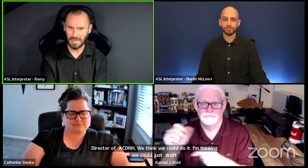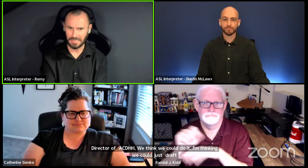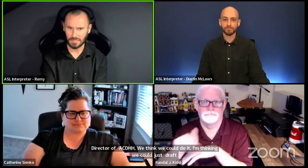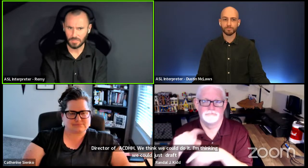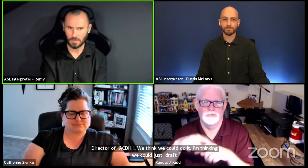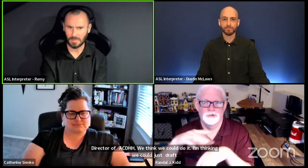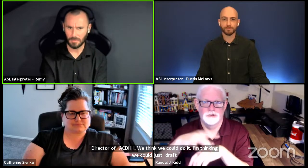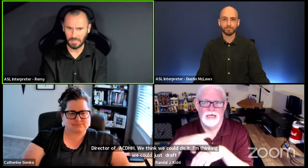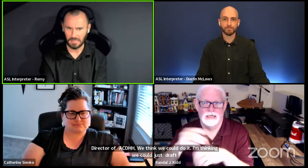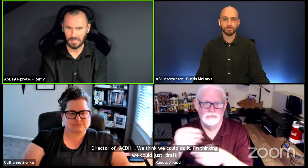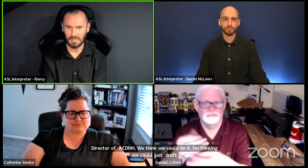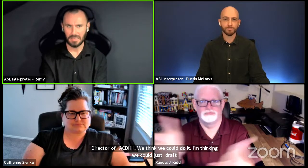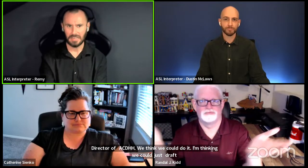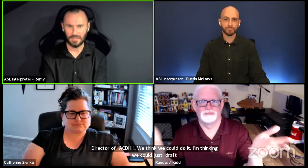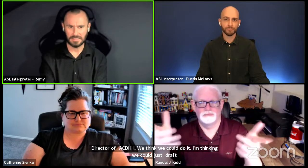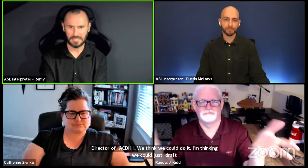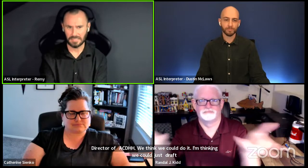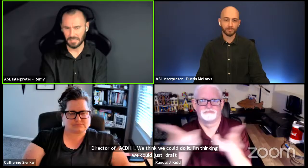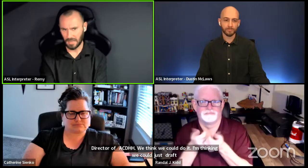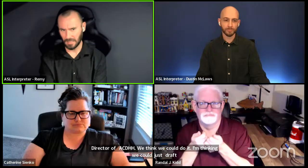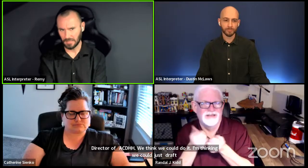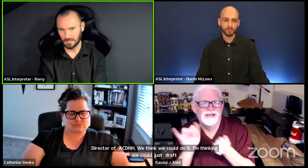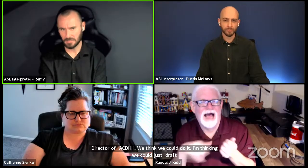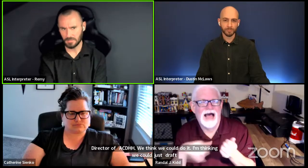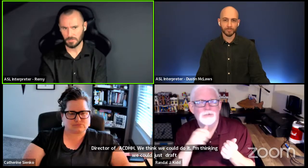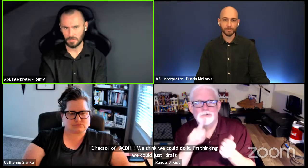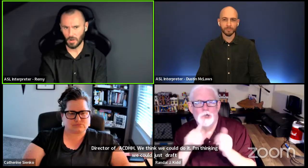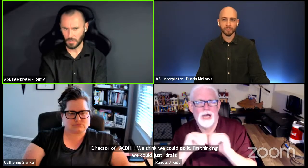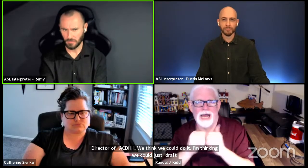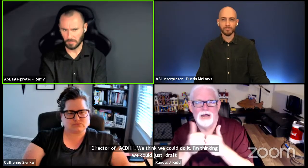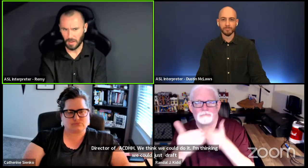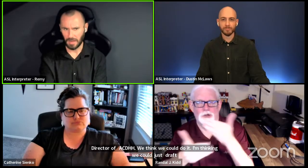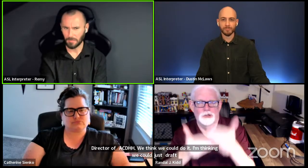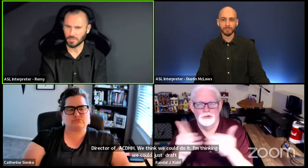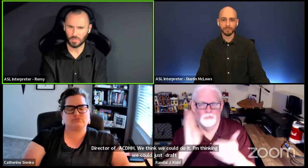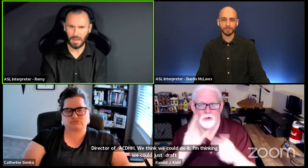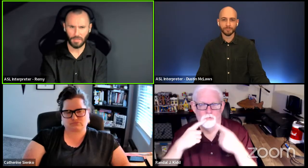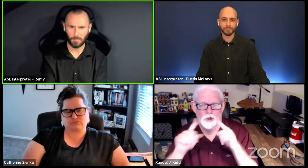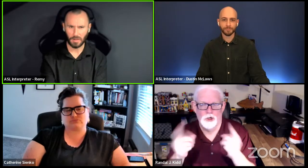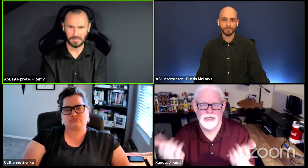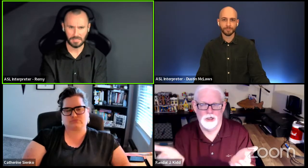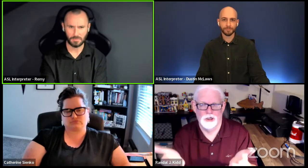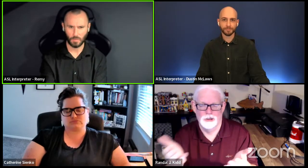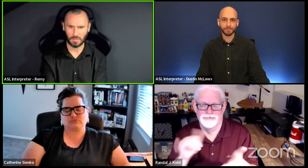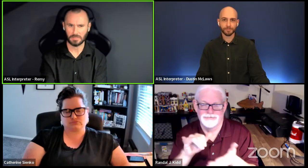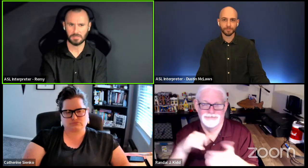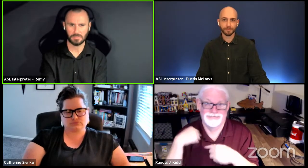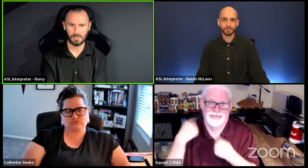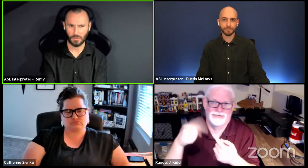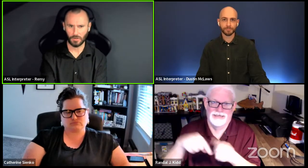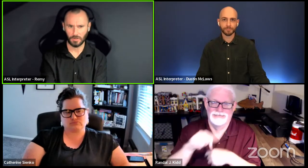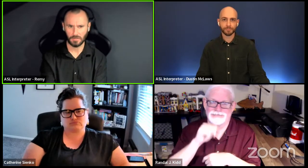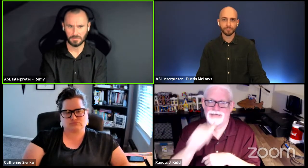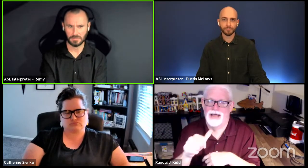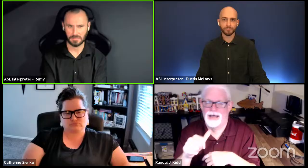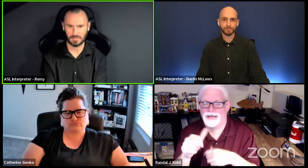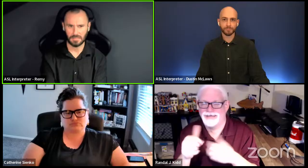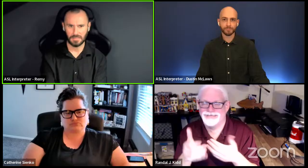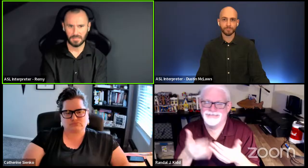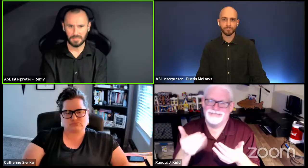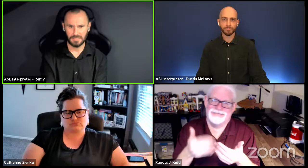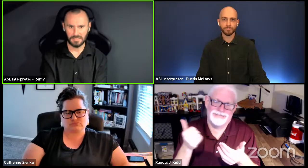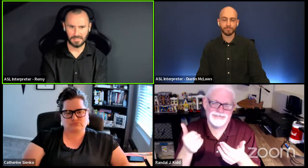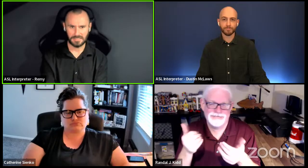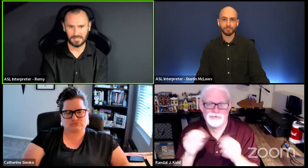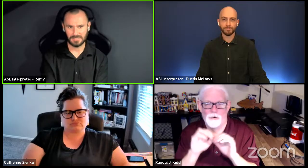have to assign it to somebody and then send it to Kyla to garner feedback? I'm not sure how that process works here,